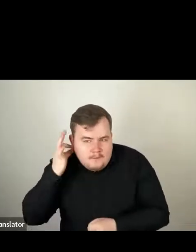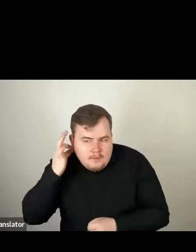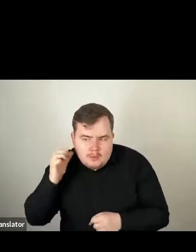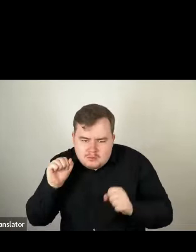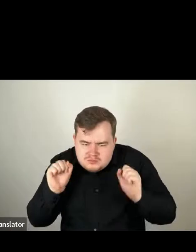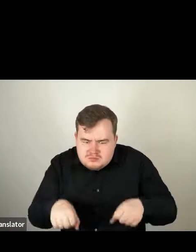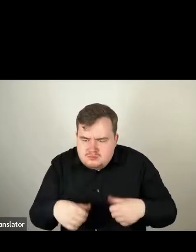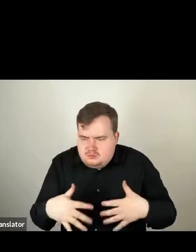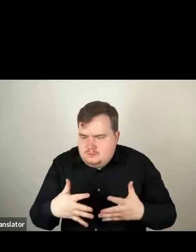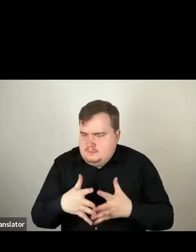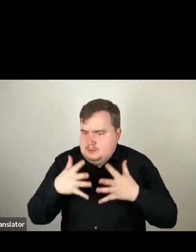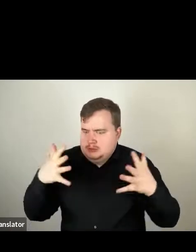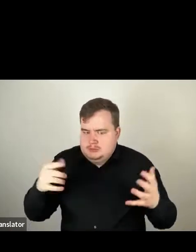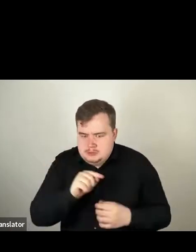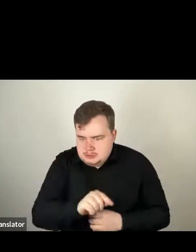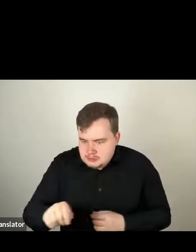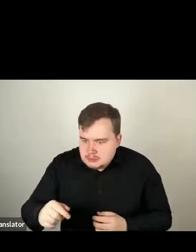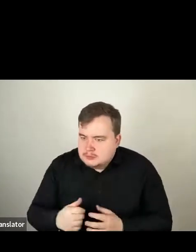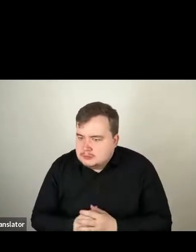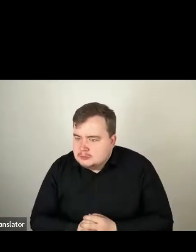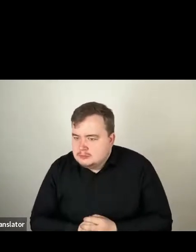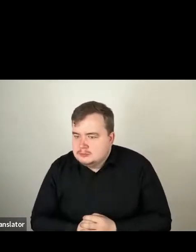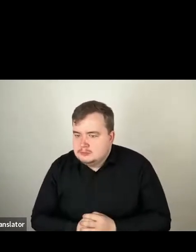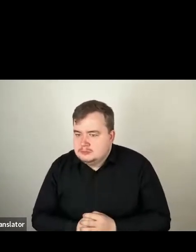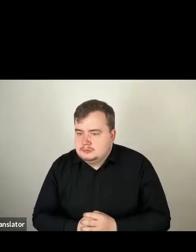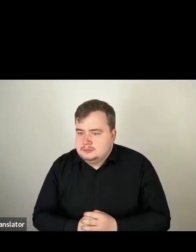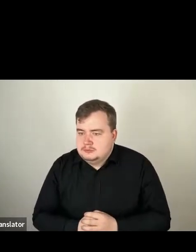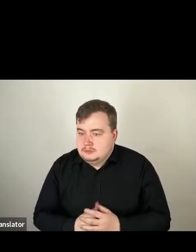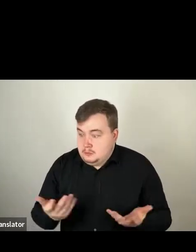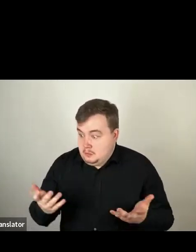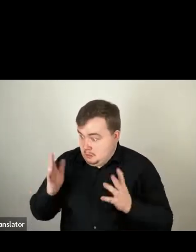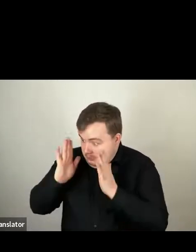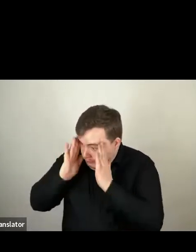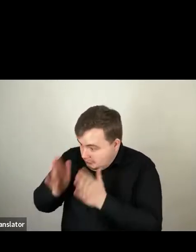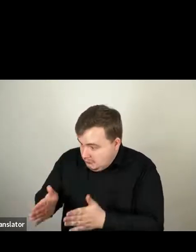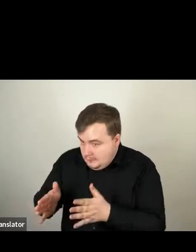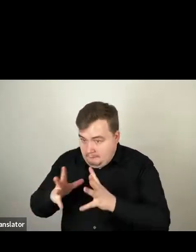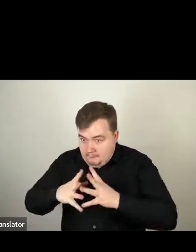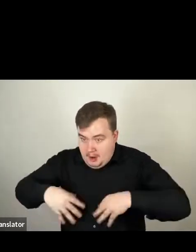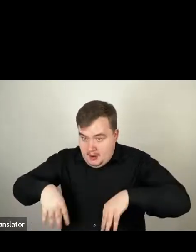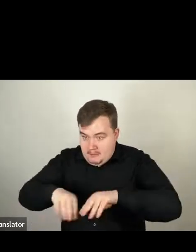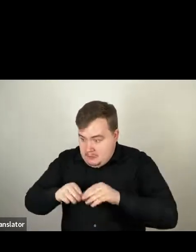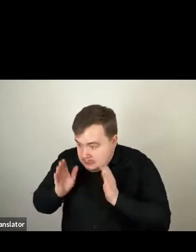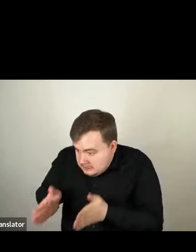the families. But I would also like to mention that it's not always easy.